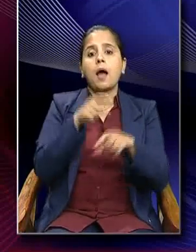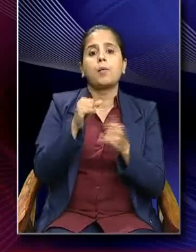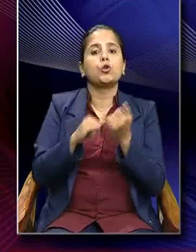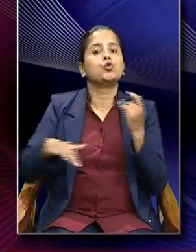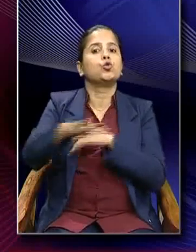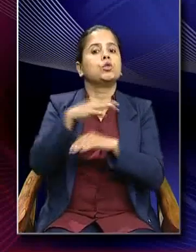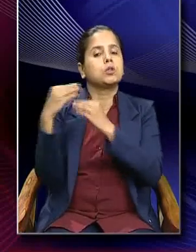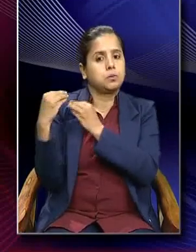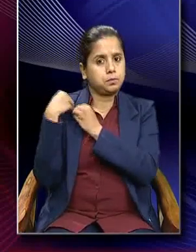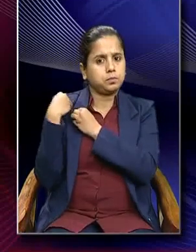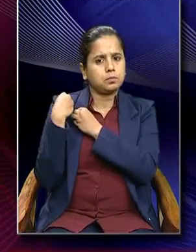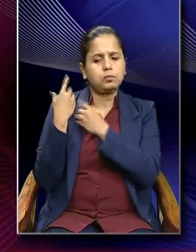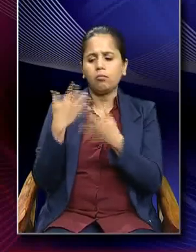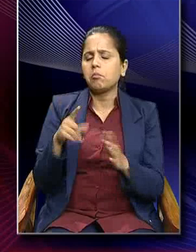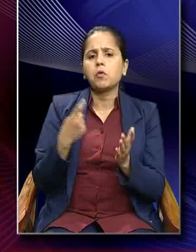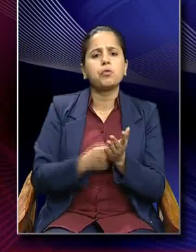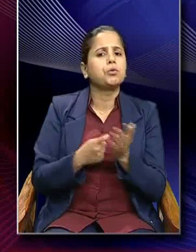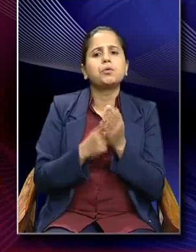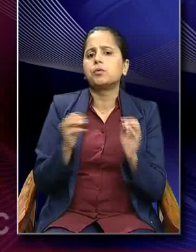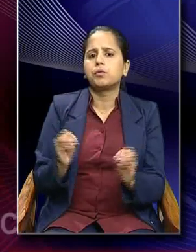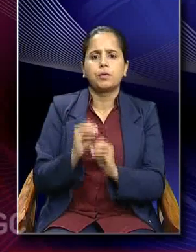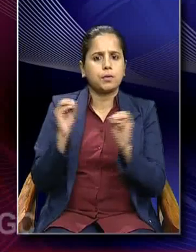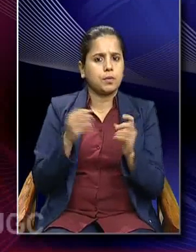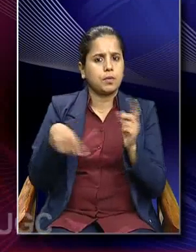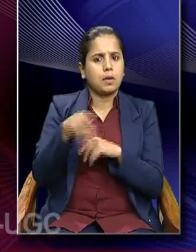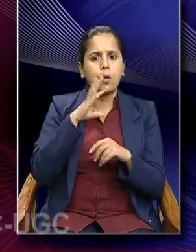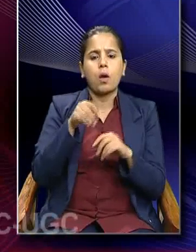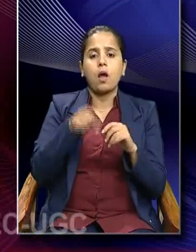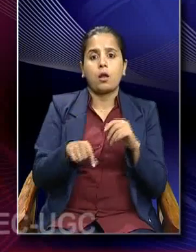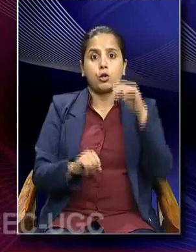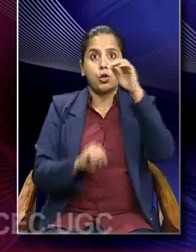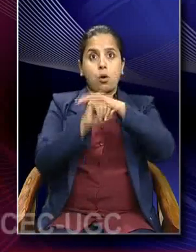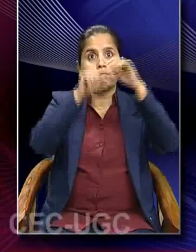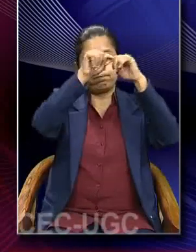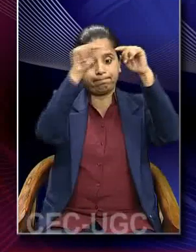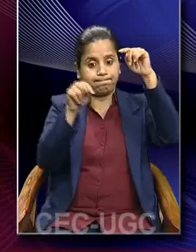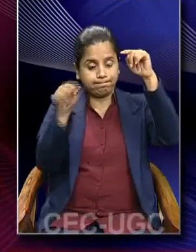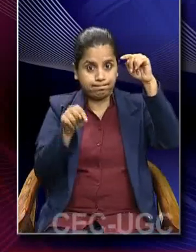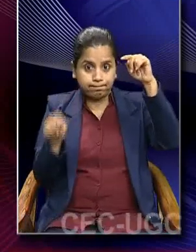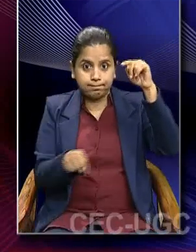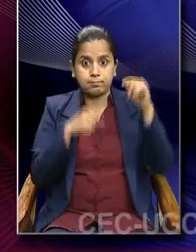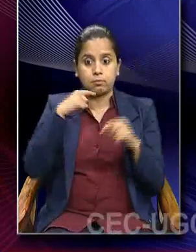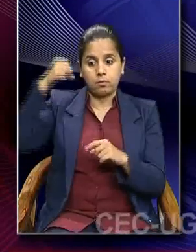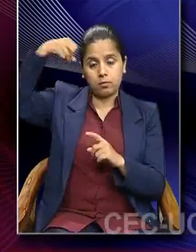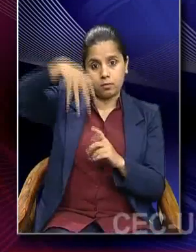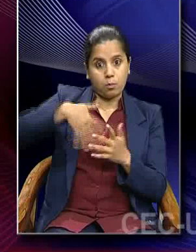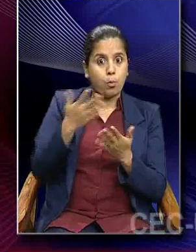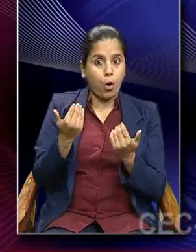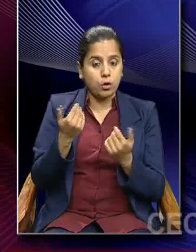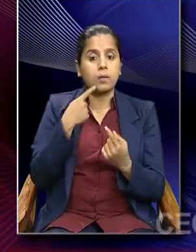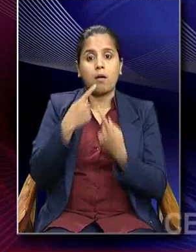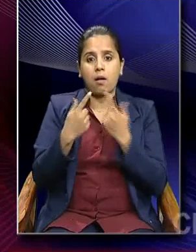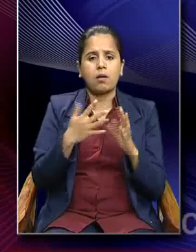responsibility. There is no rule, or it cannot be a top-down approach. As conservation cannot be a